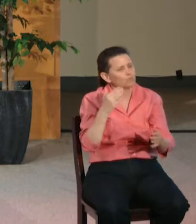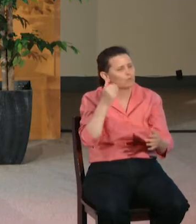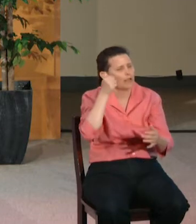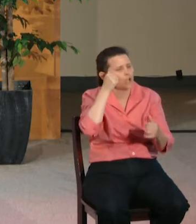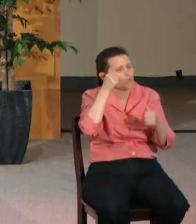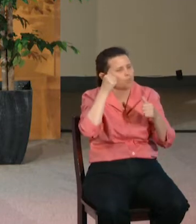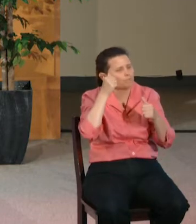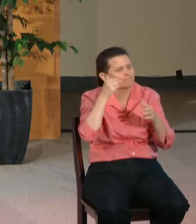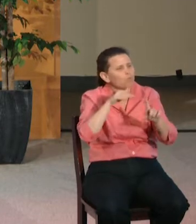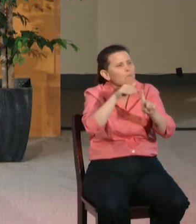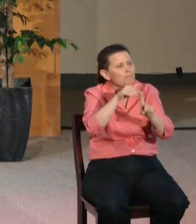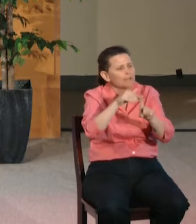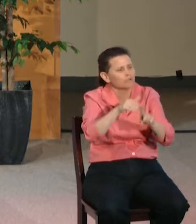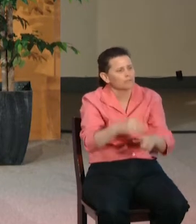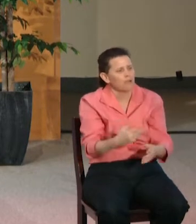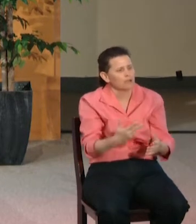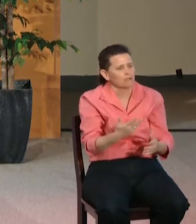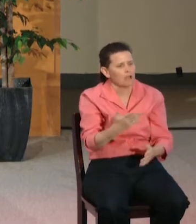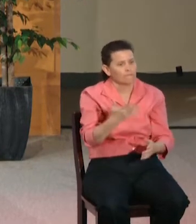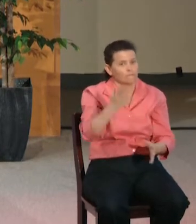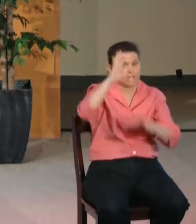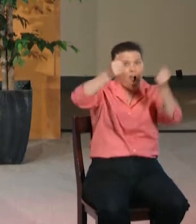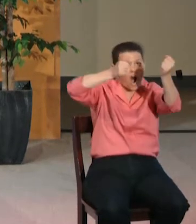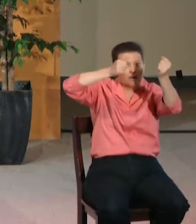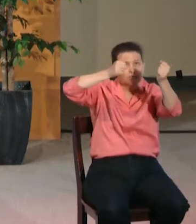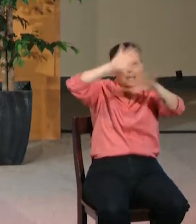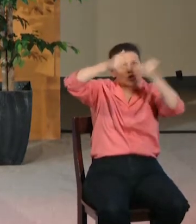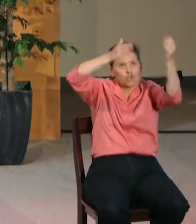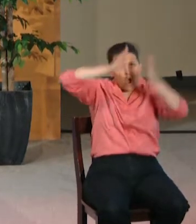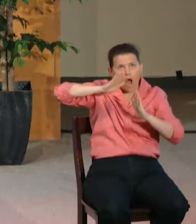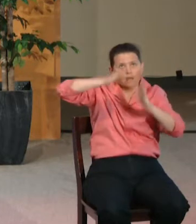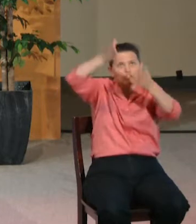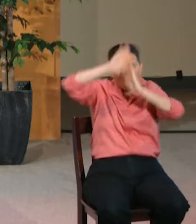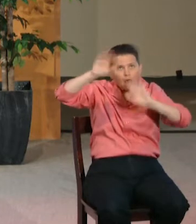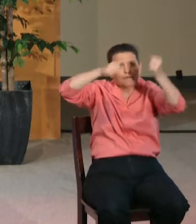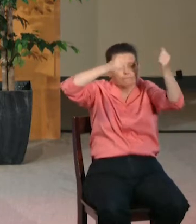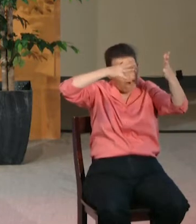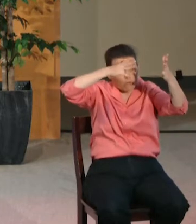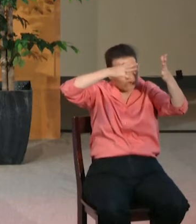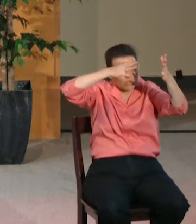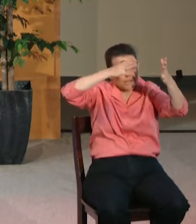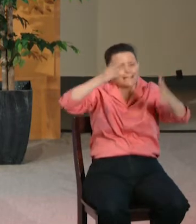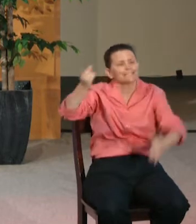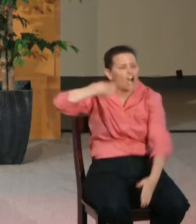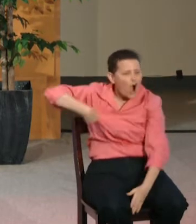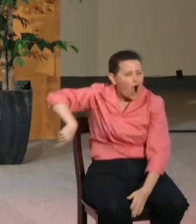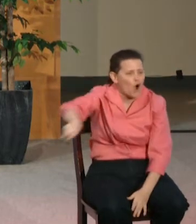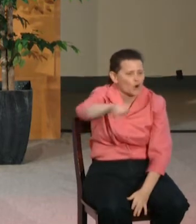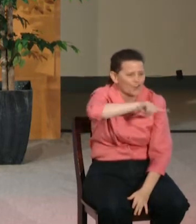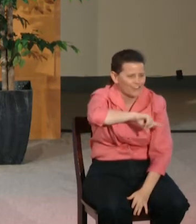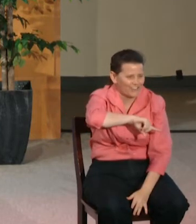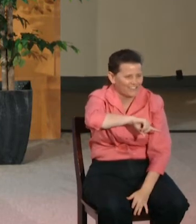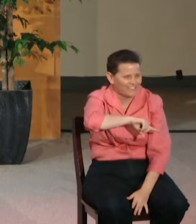And if the father created everything, created us in the image and likeness, and created them male and female, then we have to get